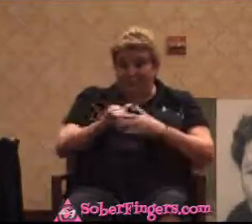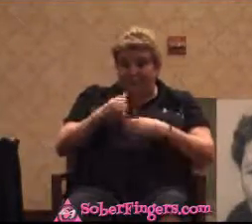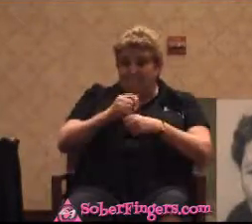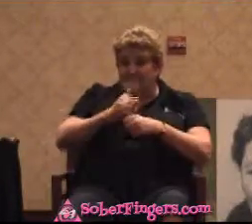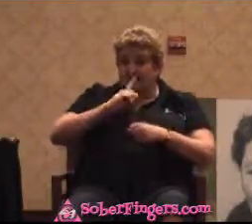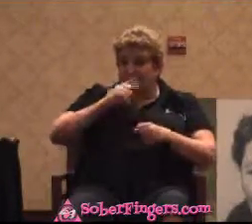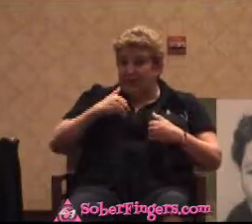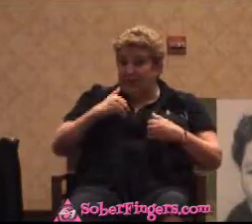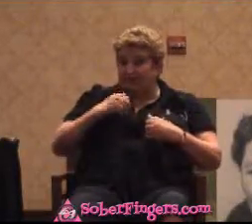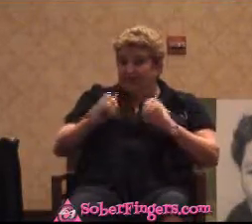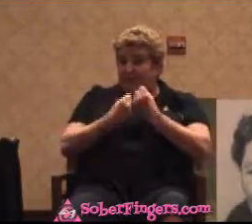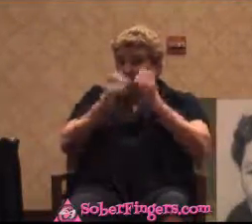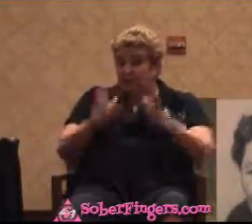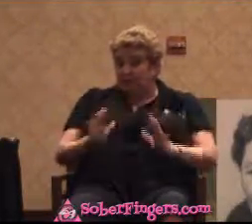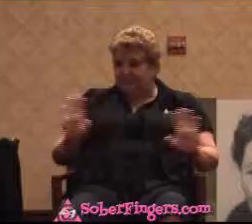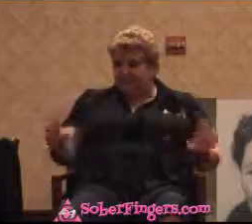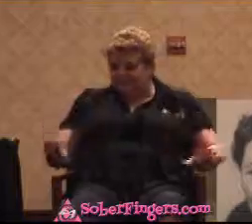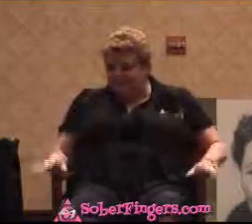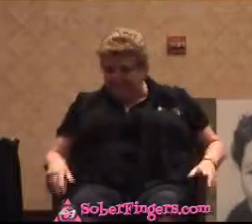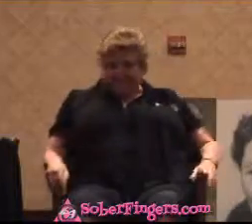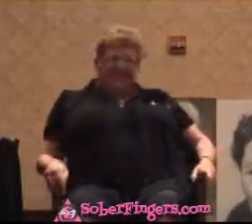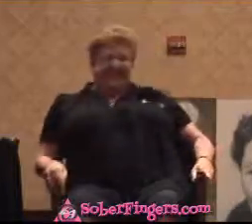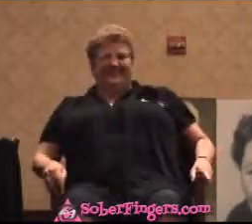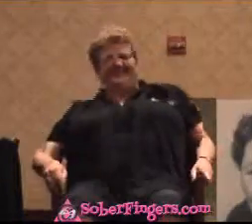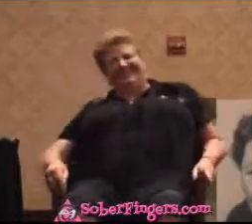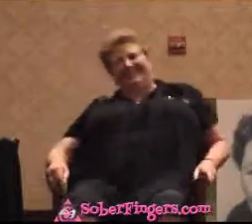I didn't mean to take it back like that.